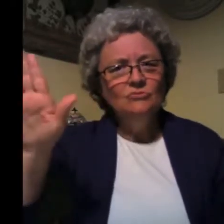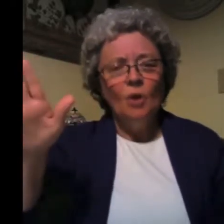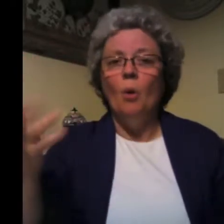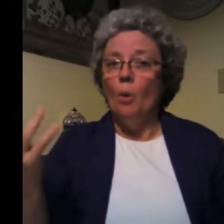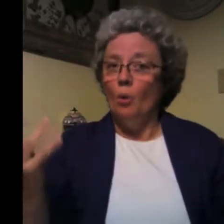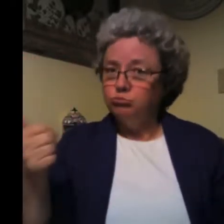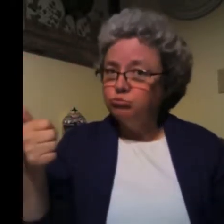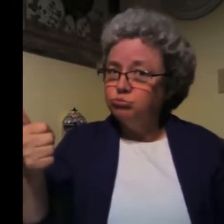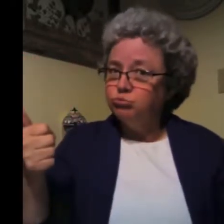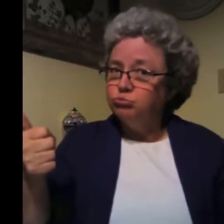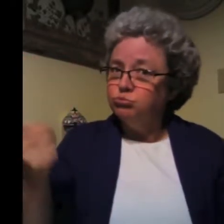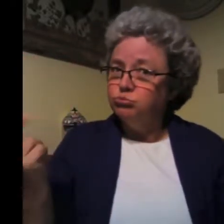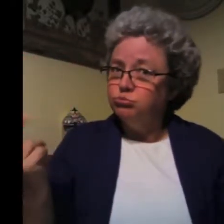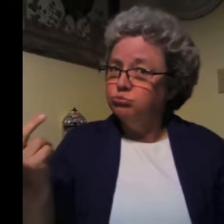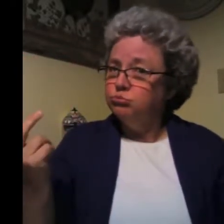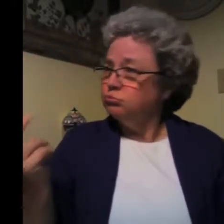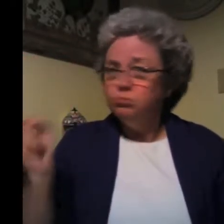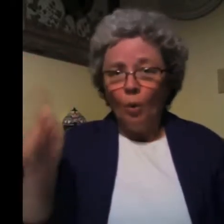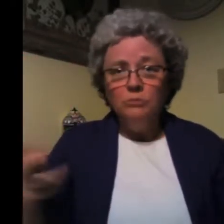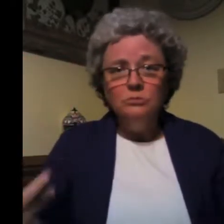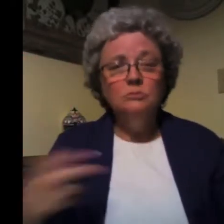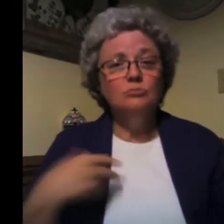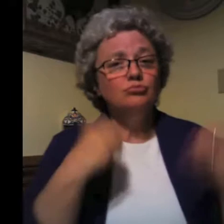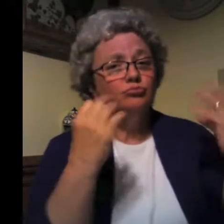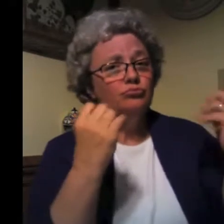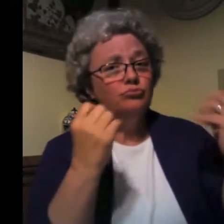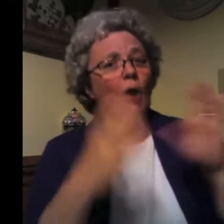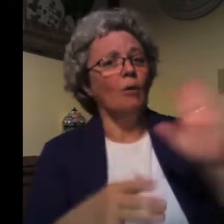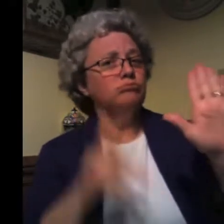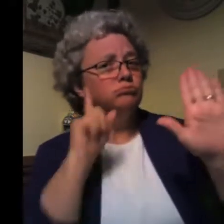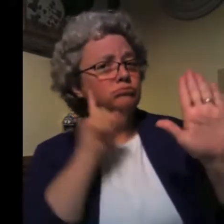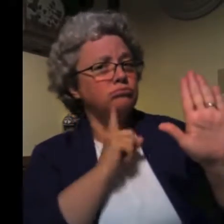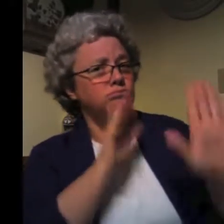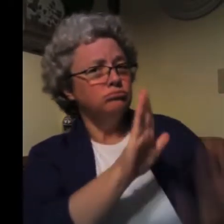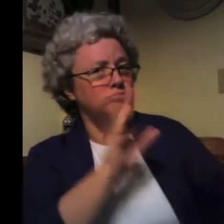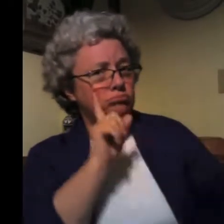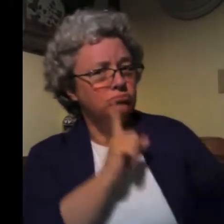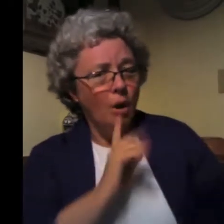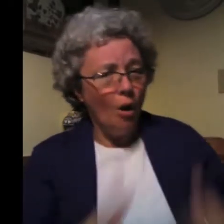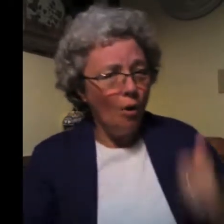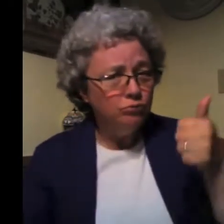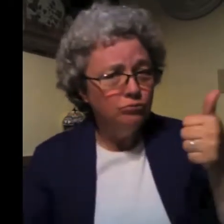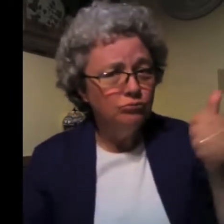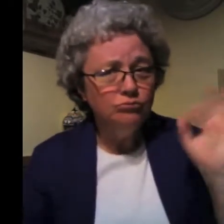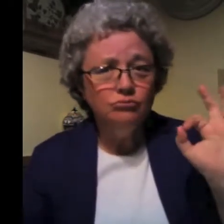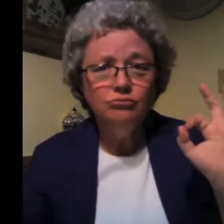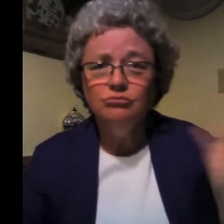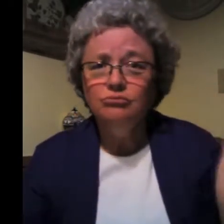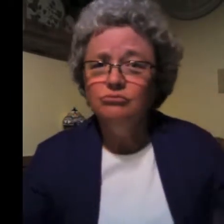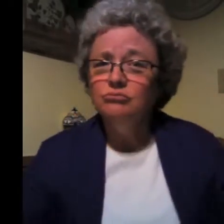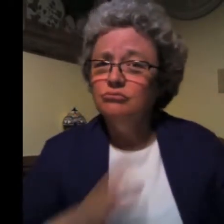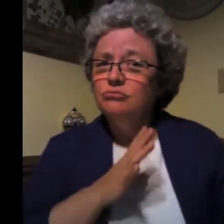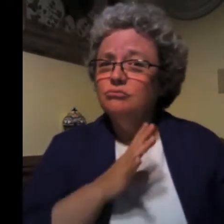and they speak, good for them. If they're deaf and they sign, good for them.